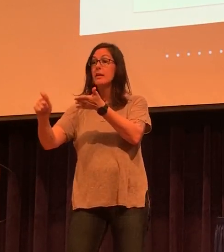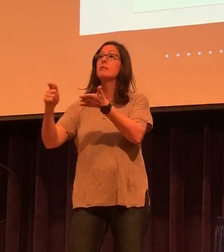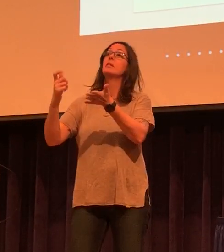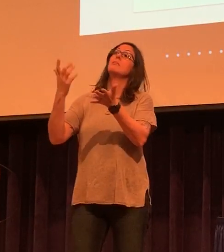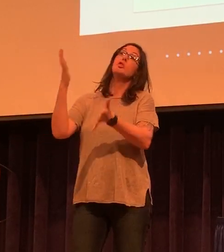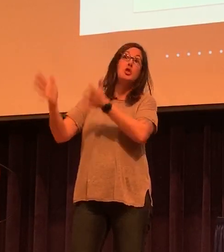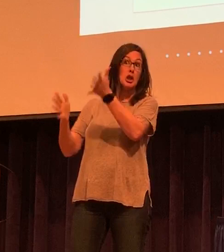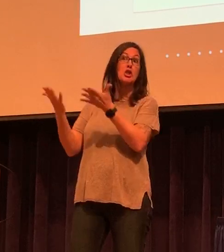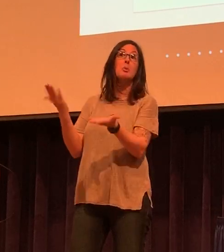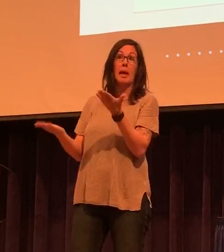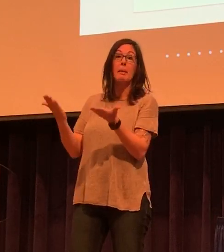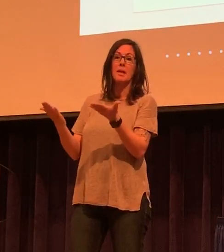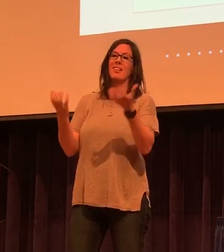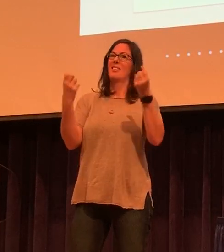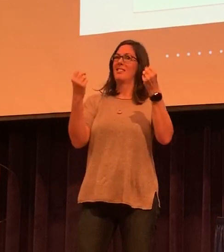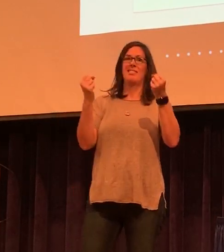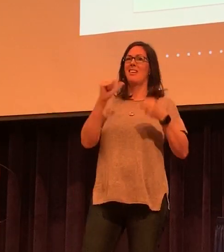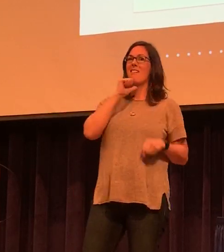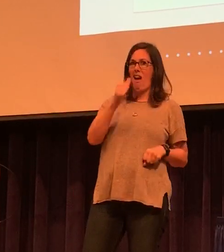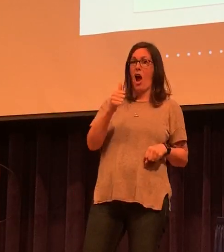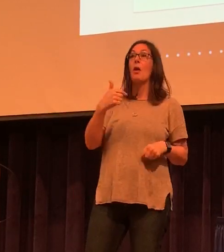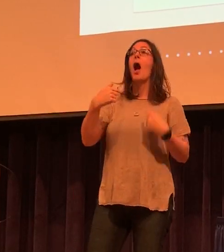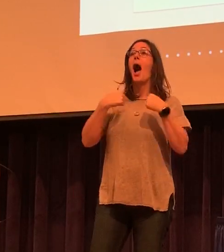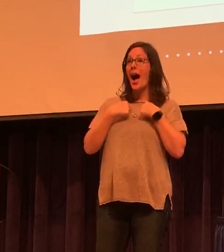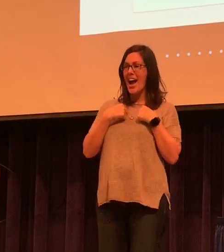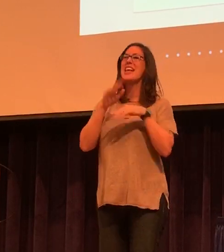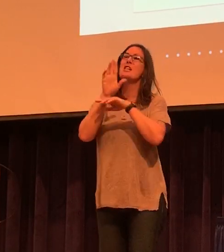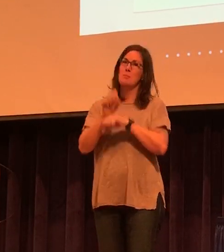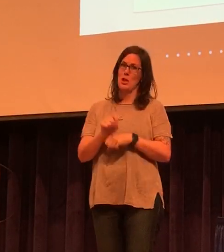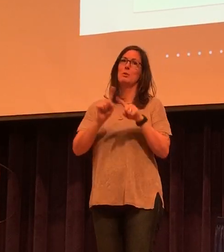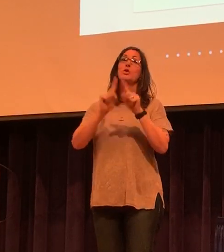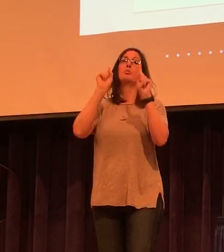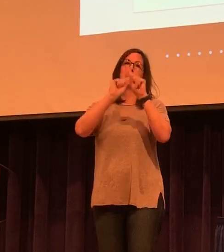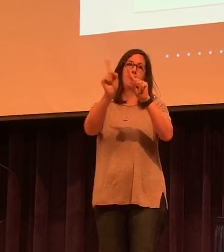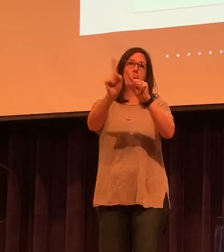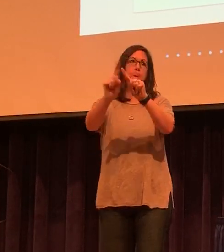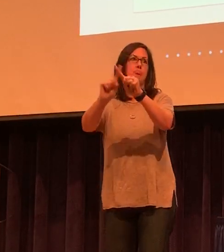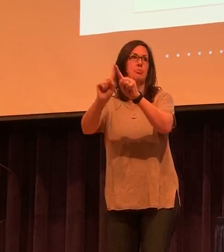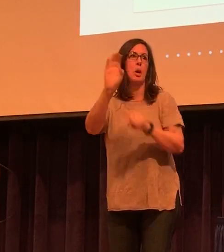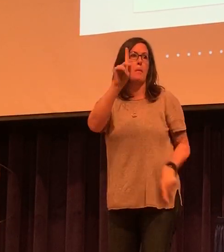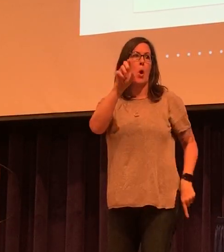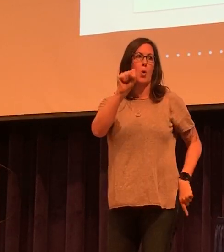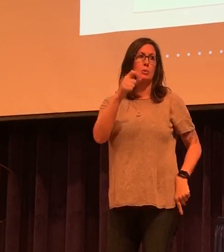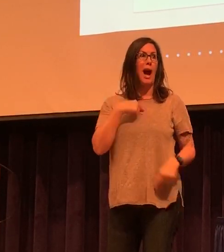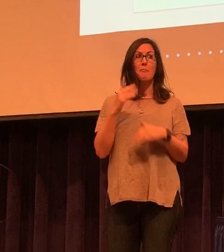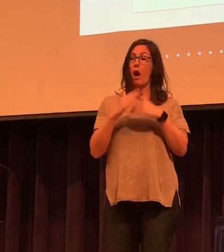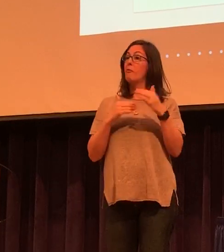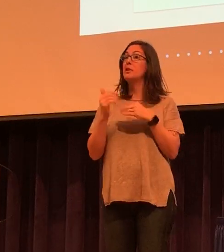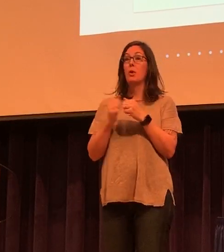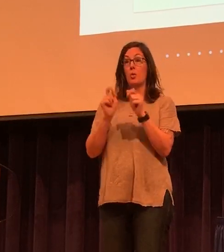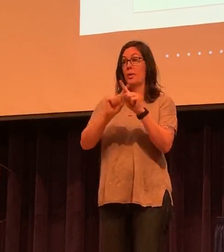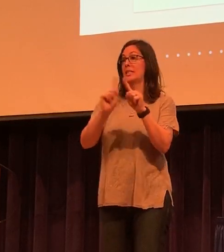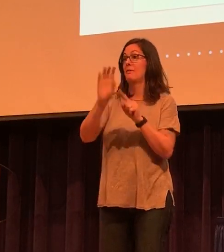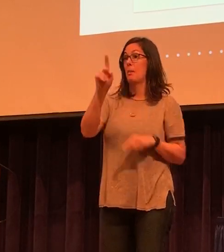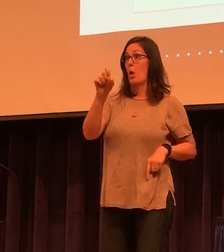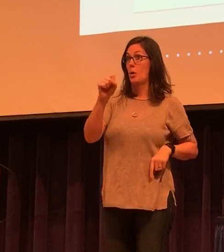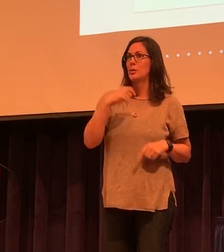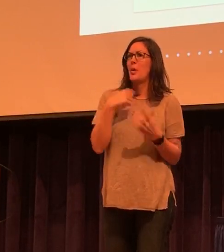hear, speak, write, or gesture in other formats, but as a signer, I am accustomed to using